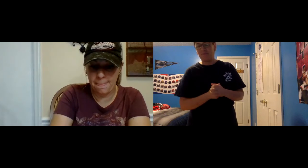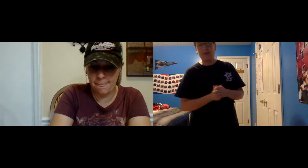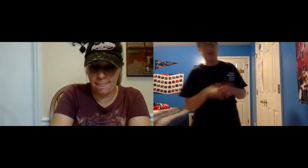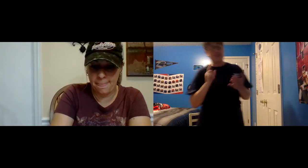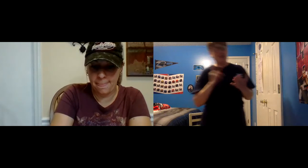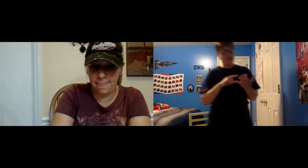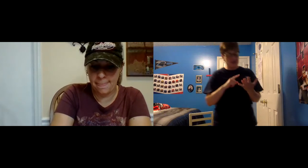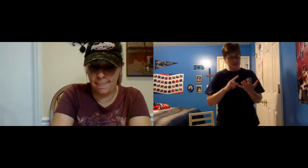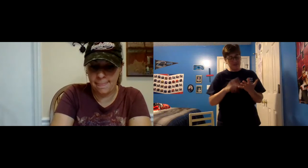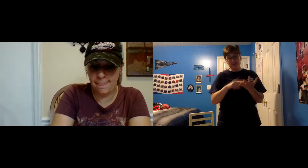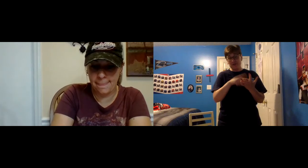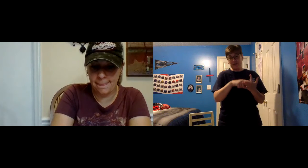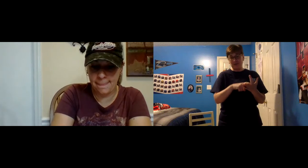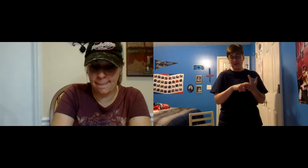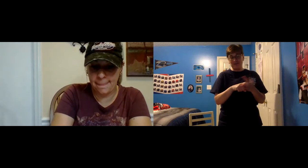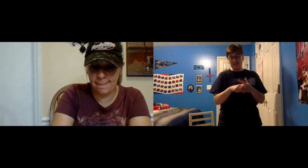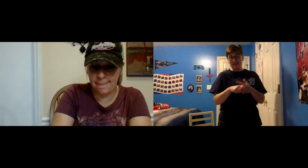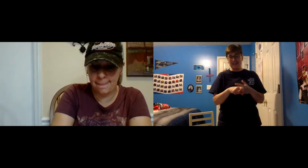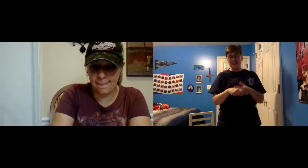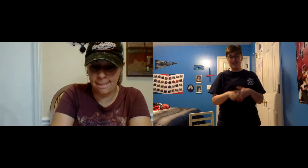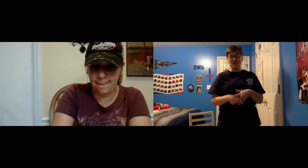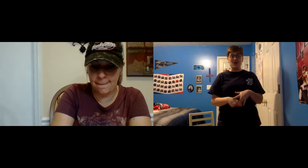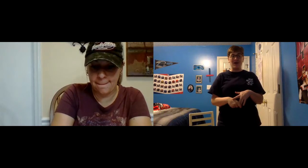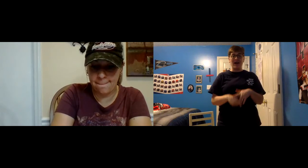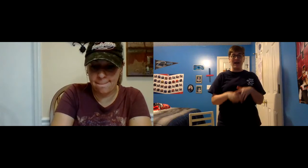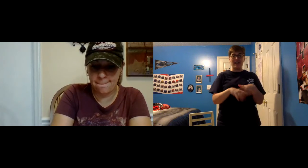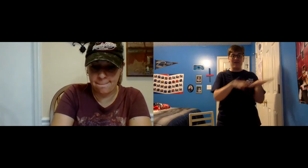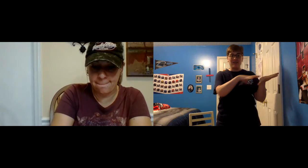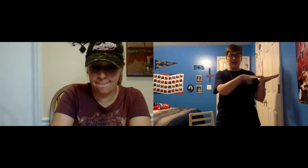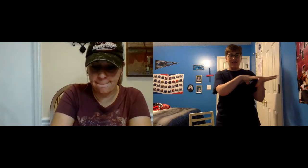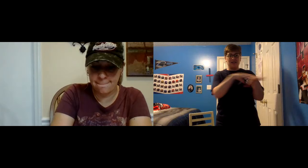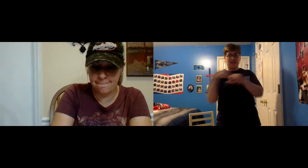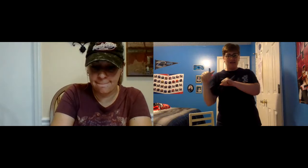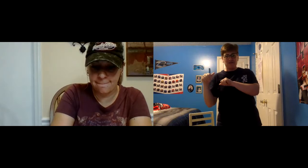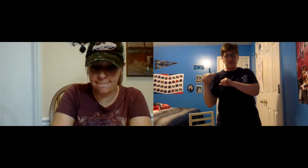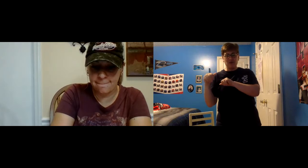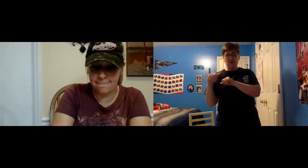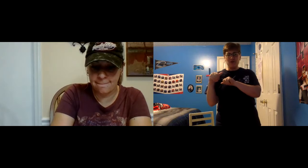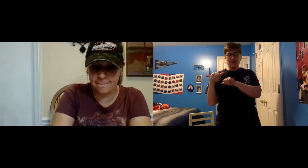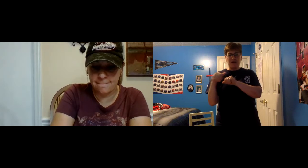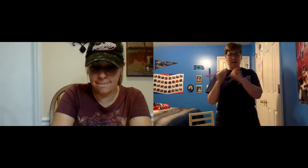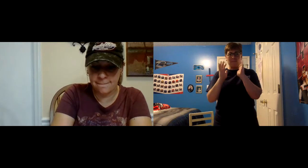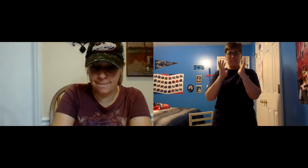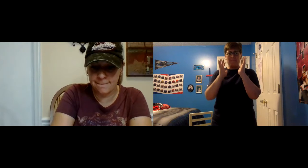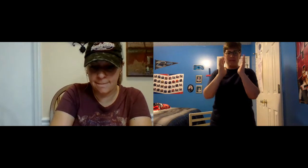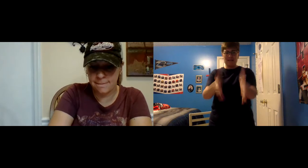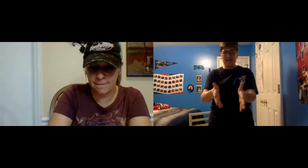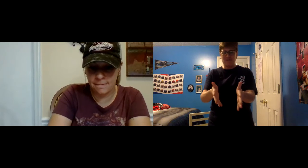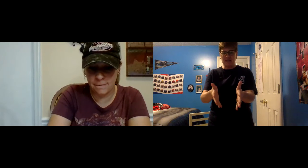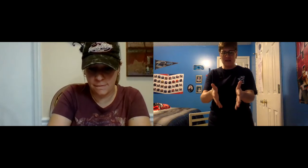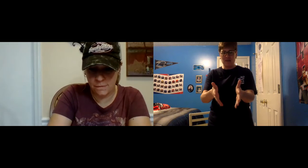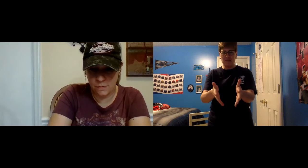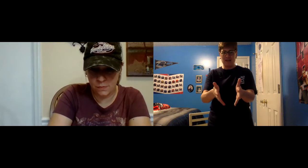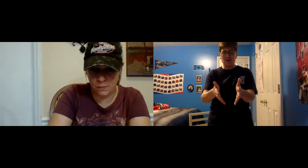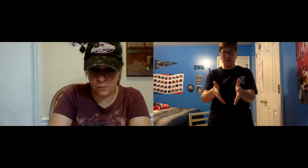So, anyway, so there's those 3 different things, you know, I have left the room, but I left